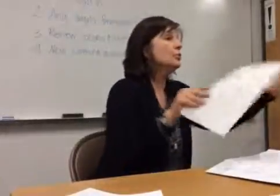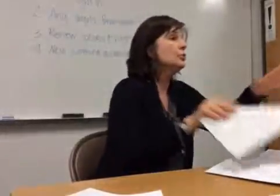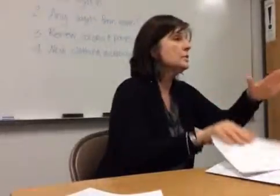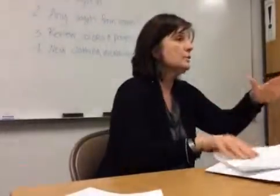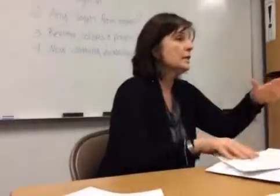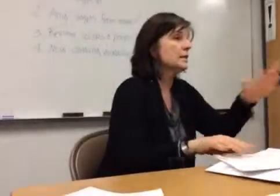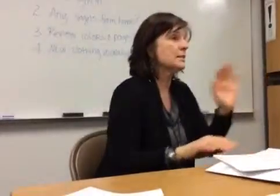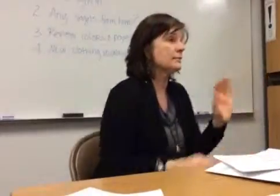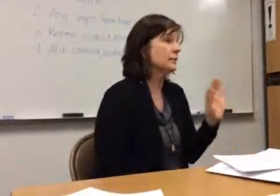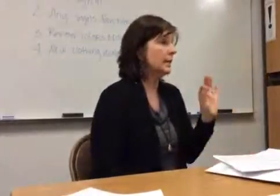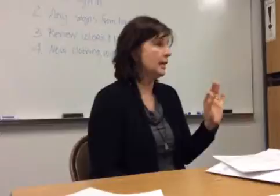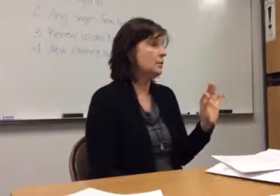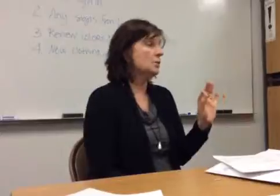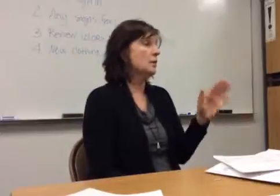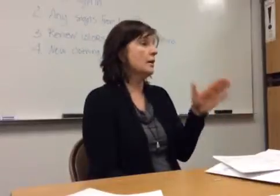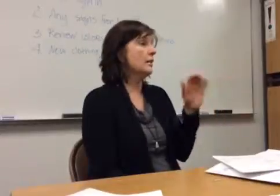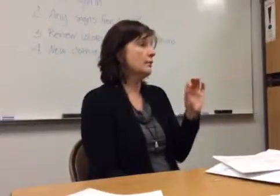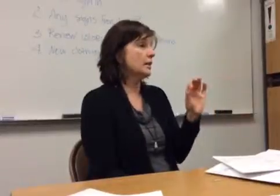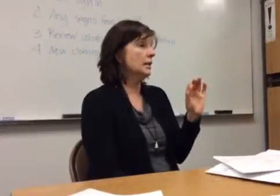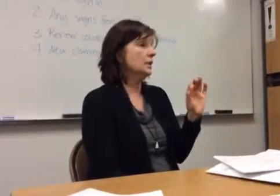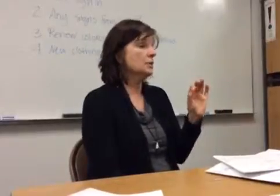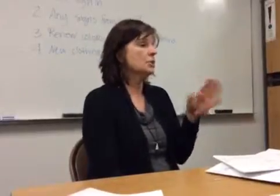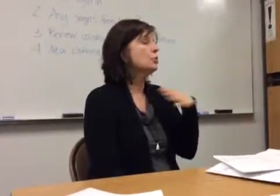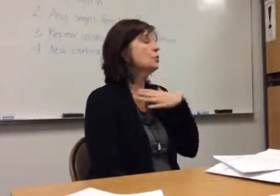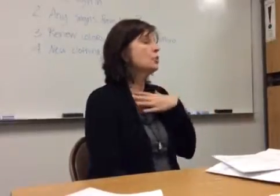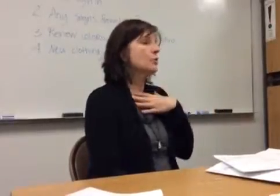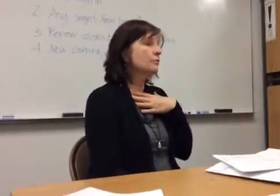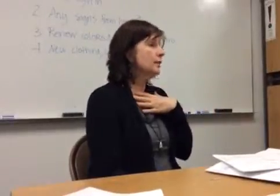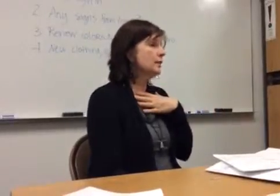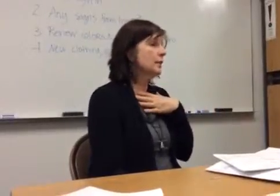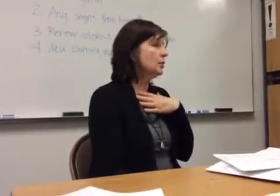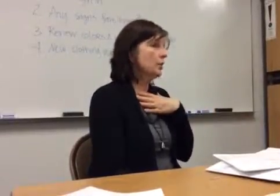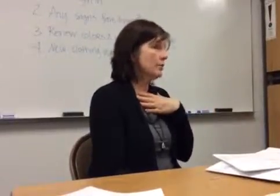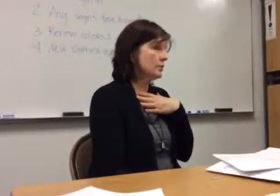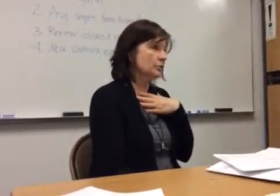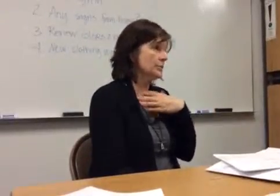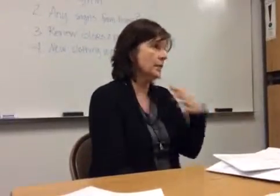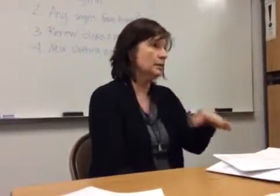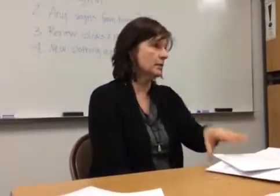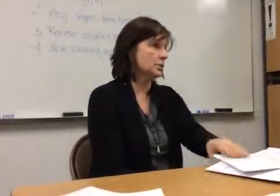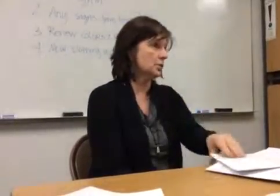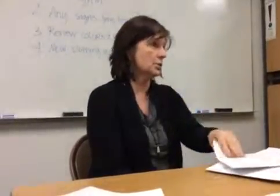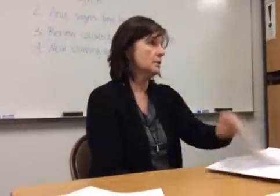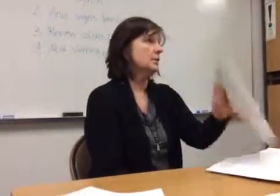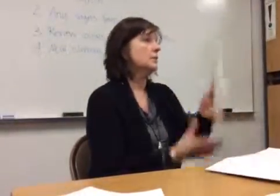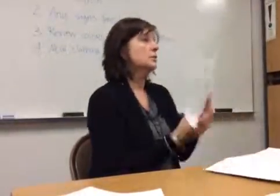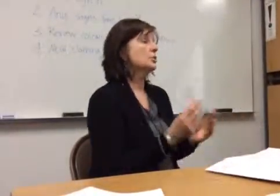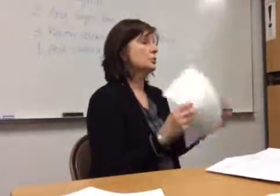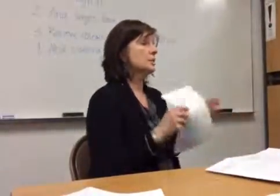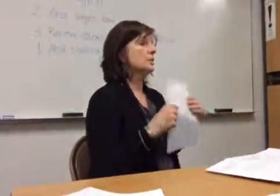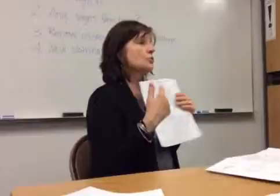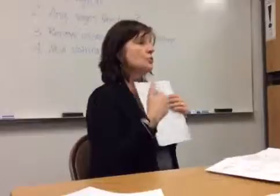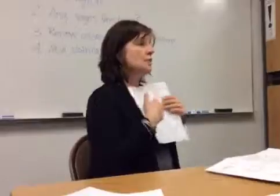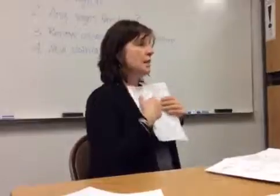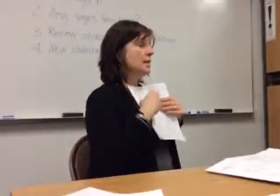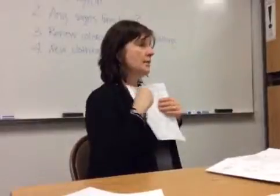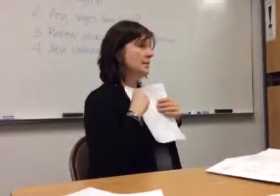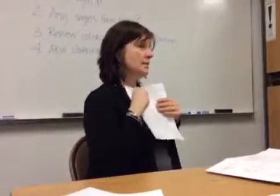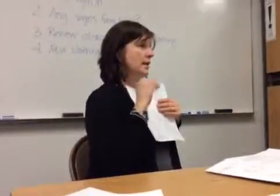you speak a different language other than English, don't feel like you have to learn the English to do this. You're just taking these signs